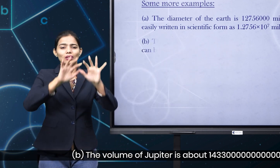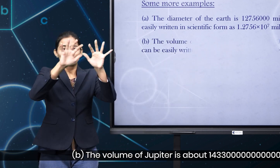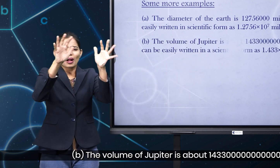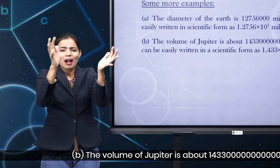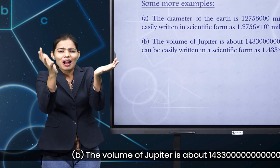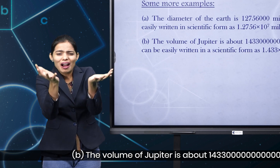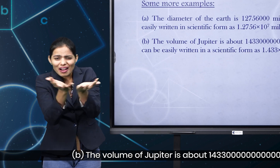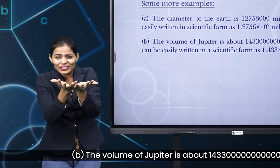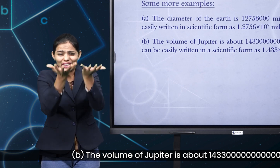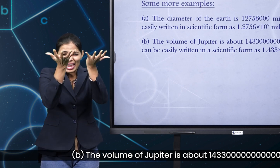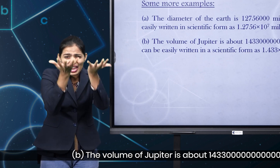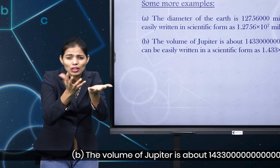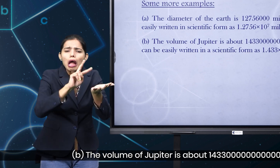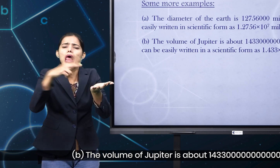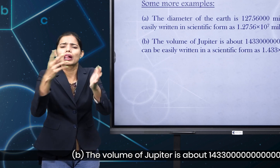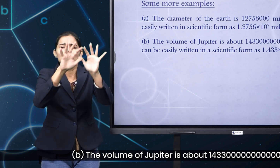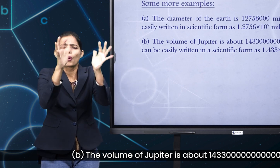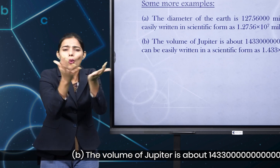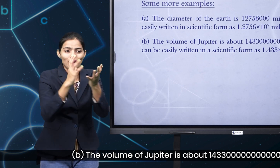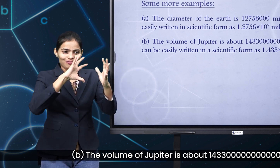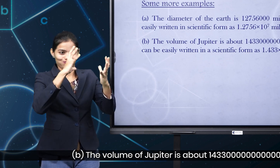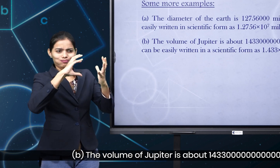The volume of Jupiter is about